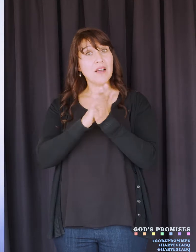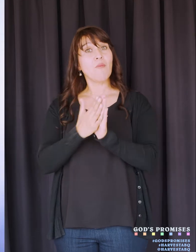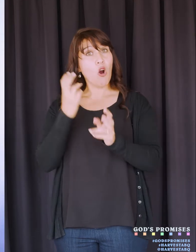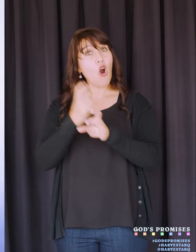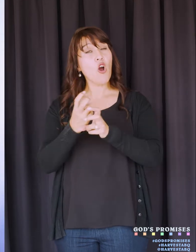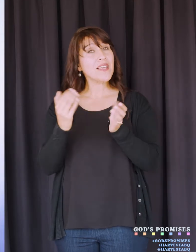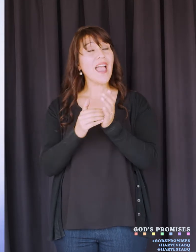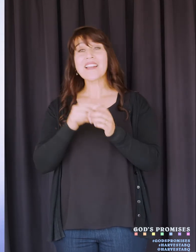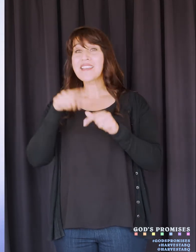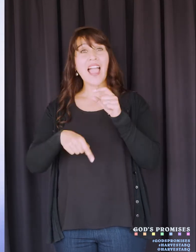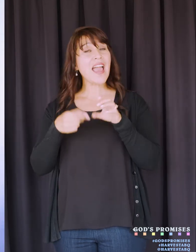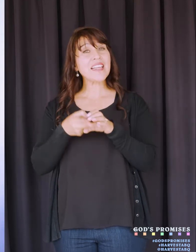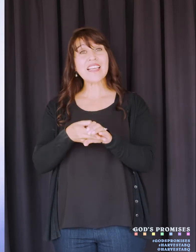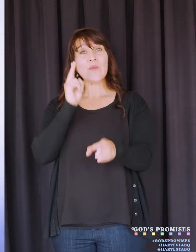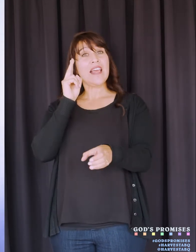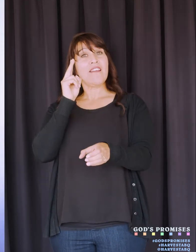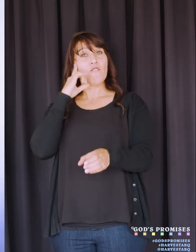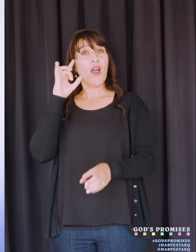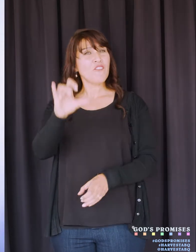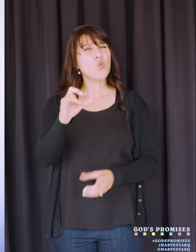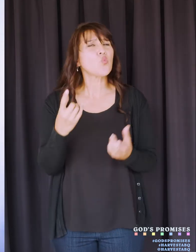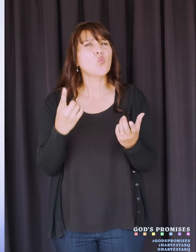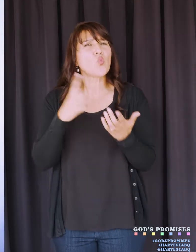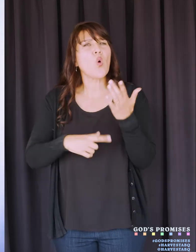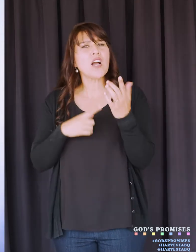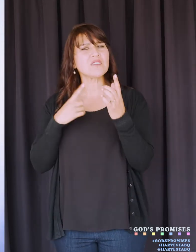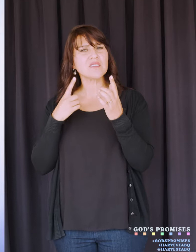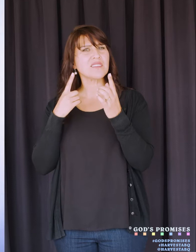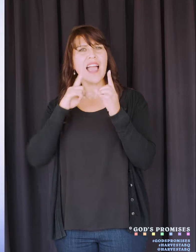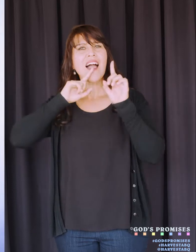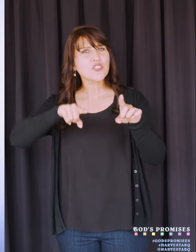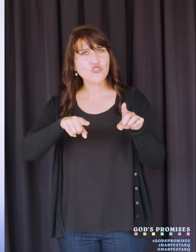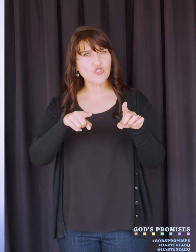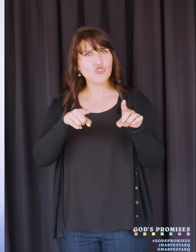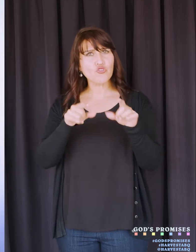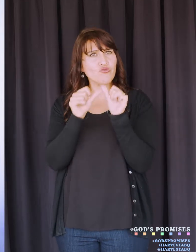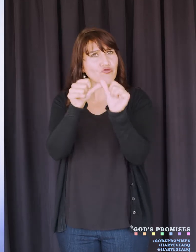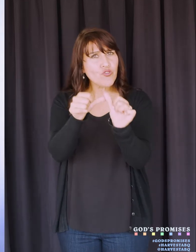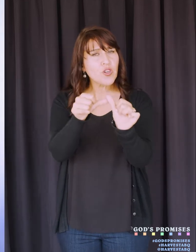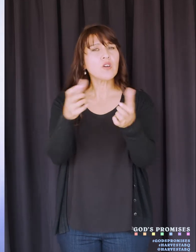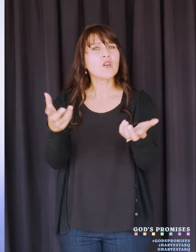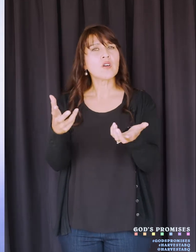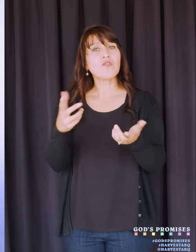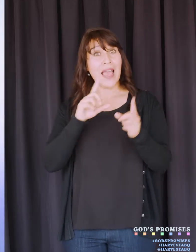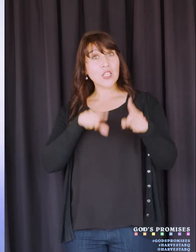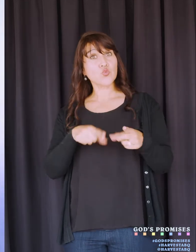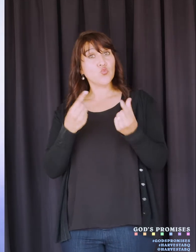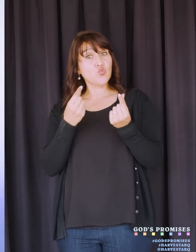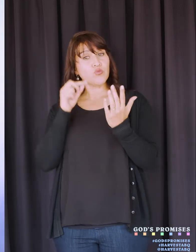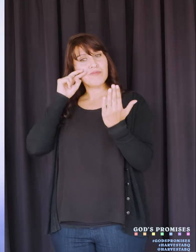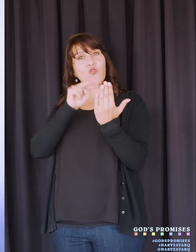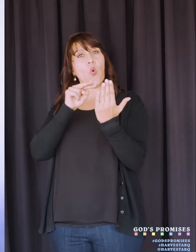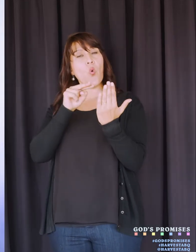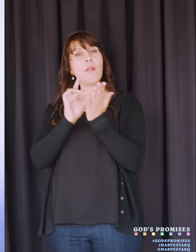you can't drop out forever. So what is the long-term solution? For the answer, we look to the